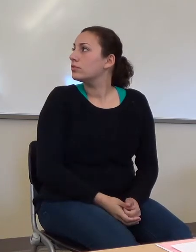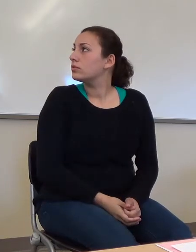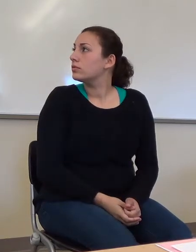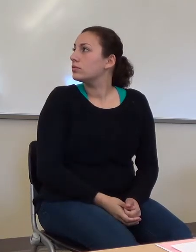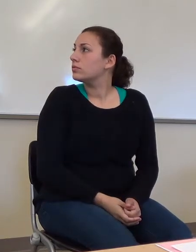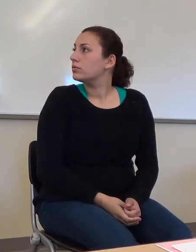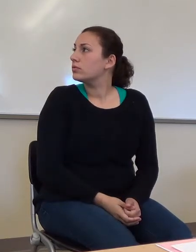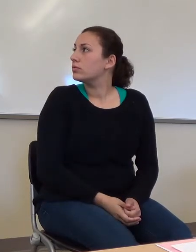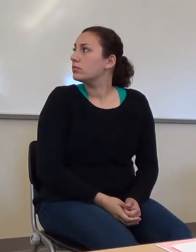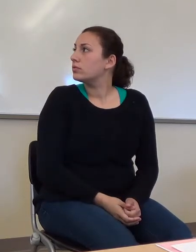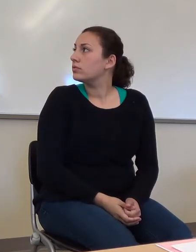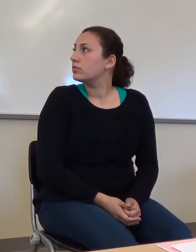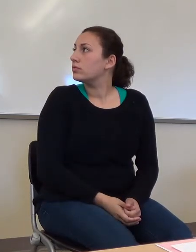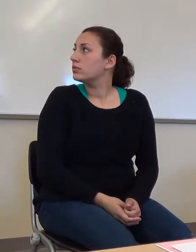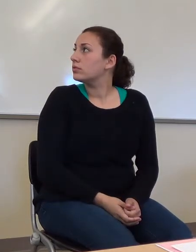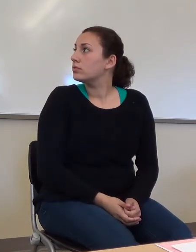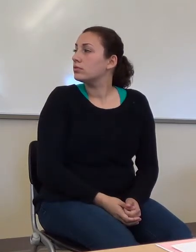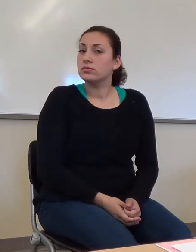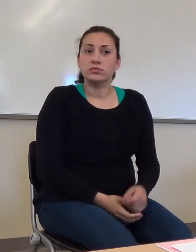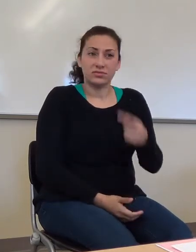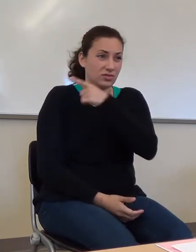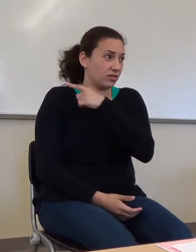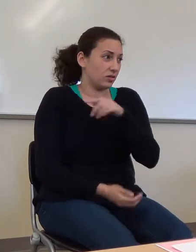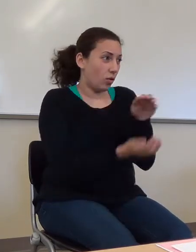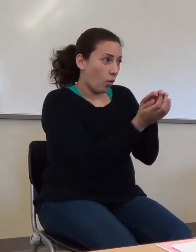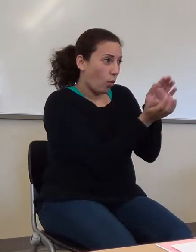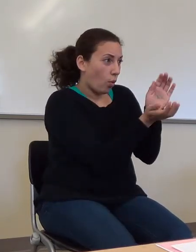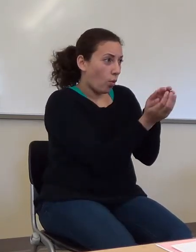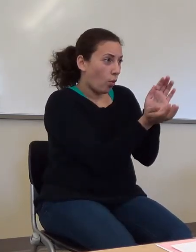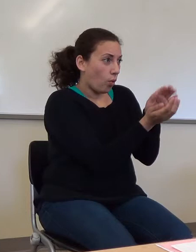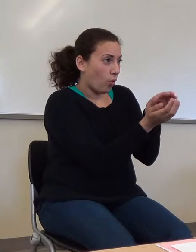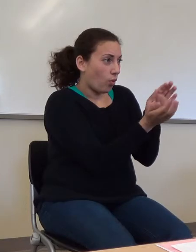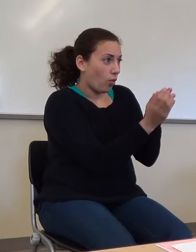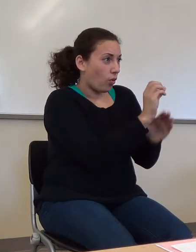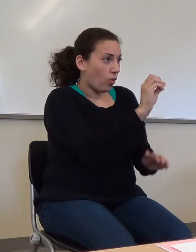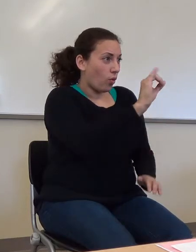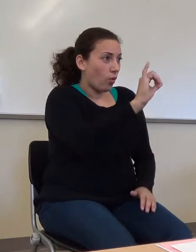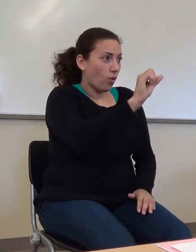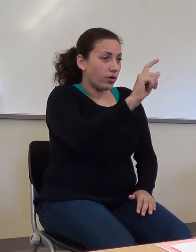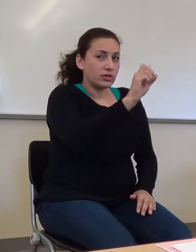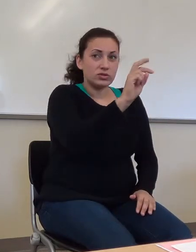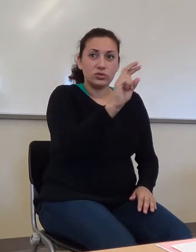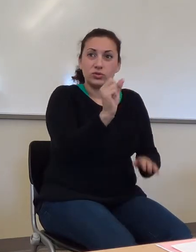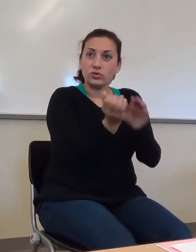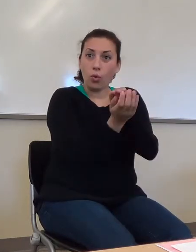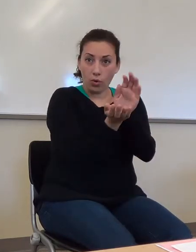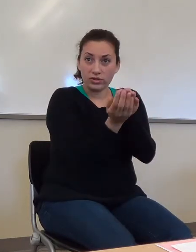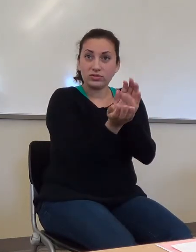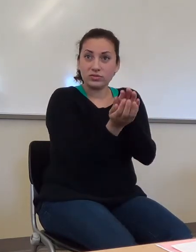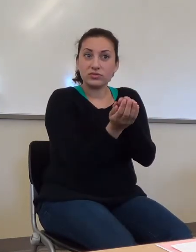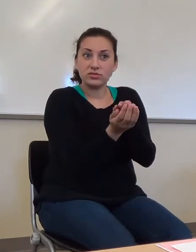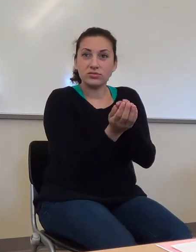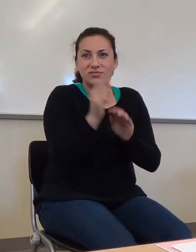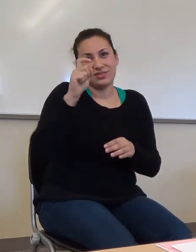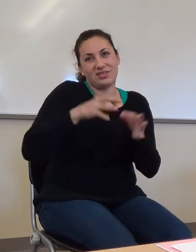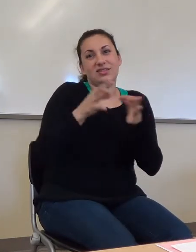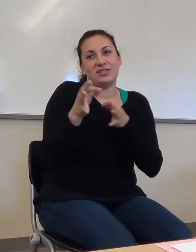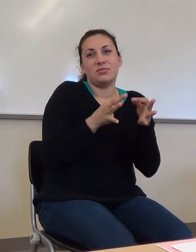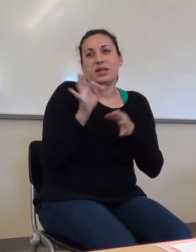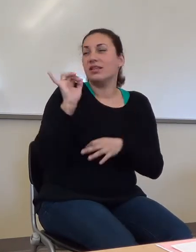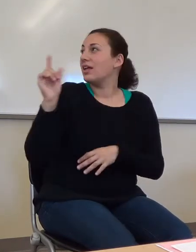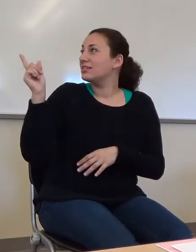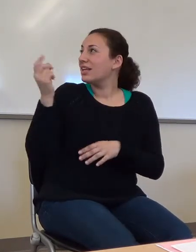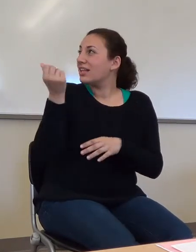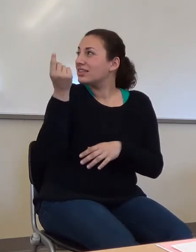Does this have anything to do with birds? No, okay. So a lot of this, we need to talk about this one. This was a little